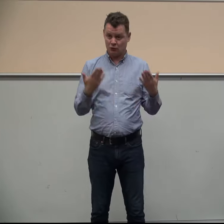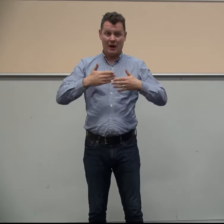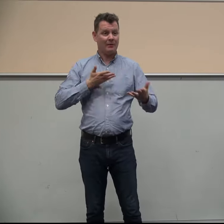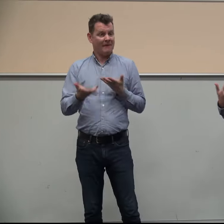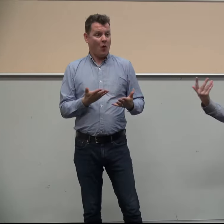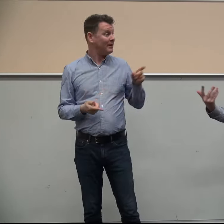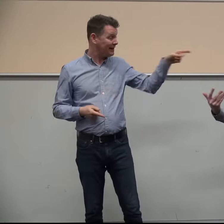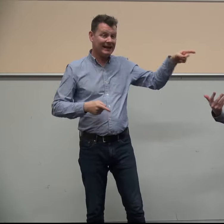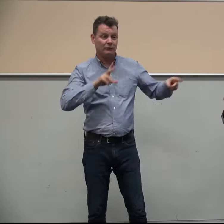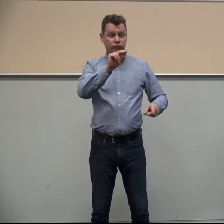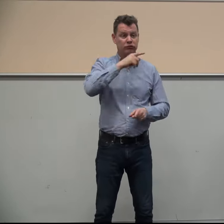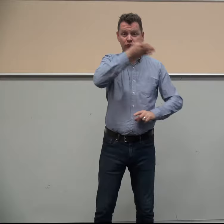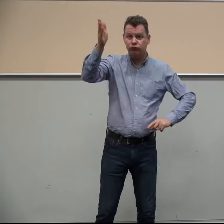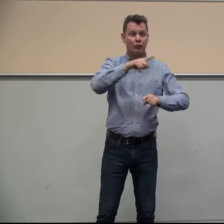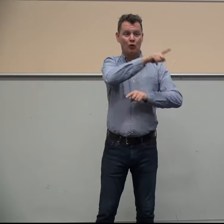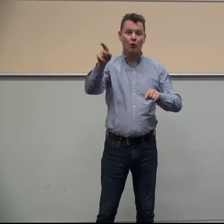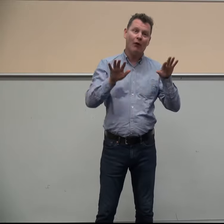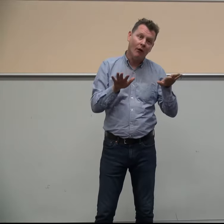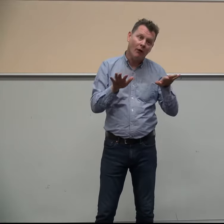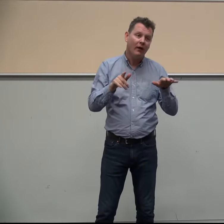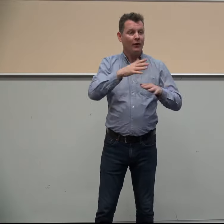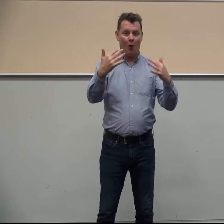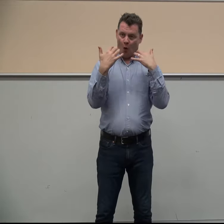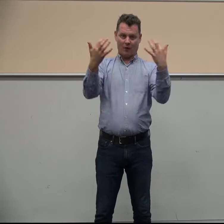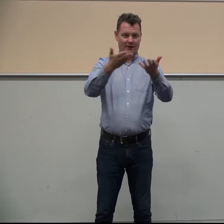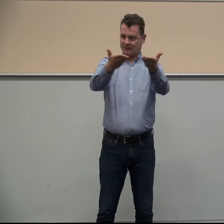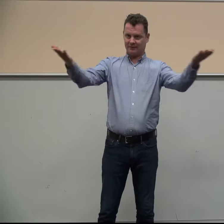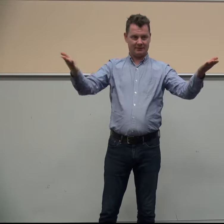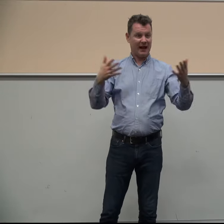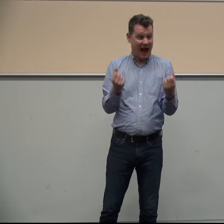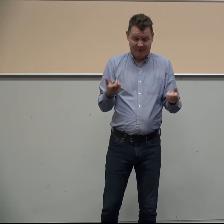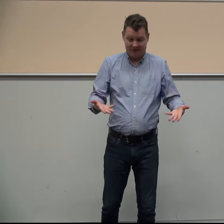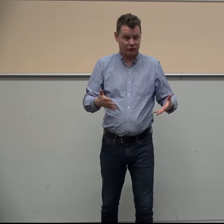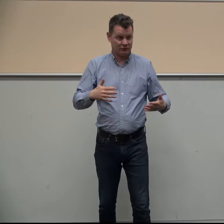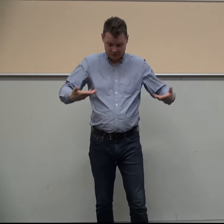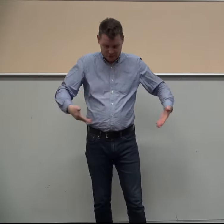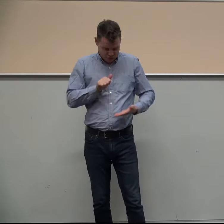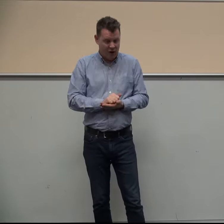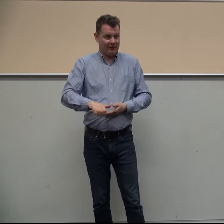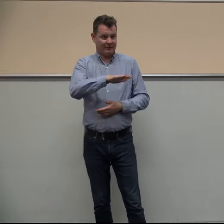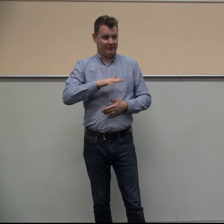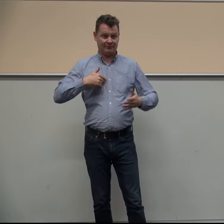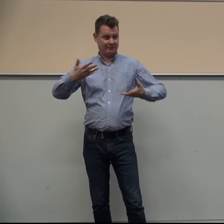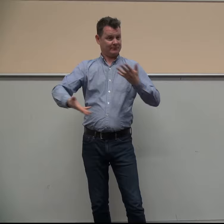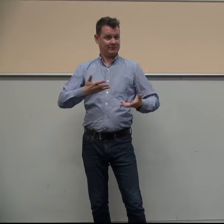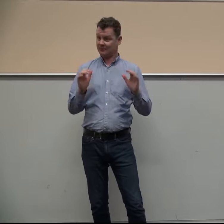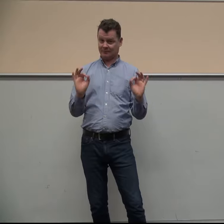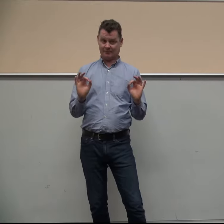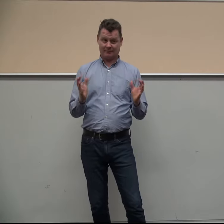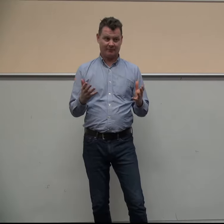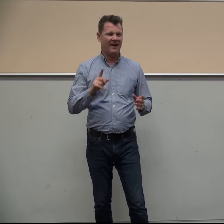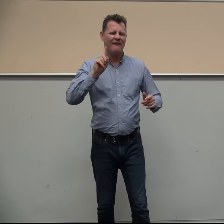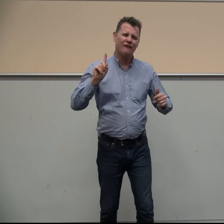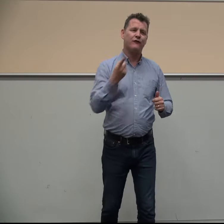I'm performing now, we're performing now to you, and you are our audience. So the first building block that she talks about is the